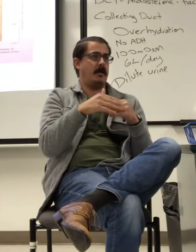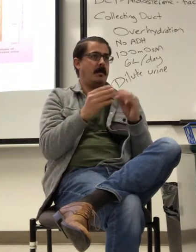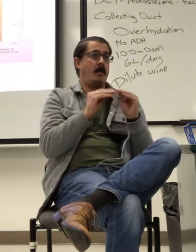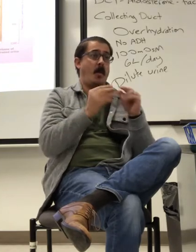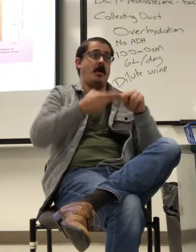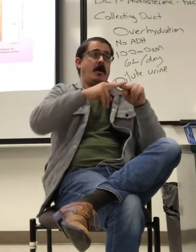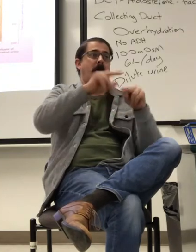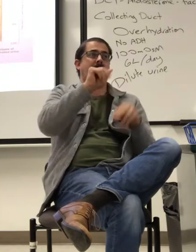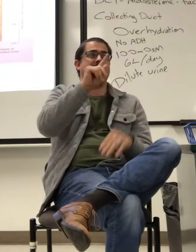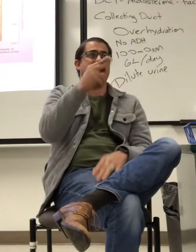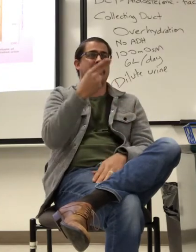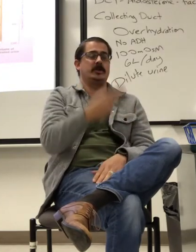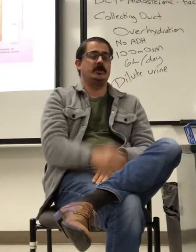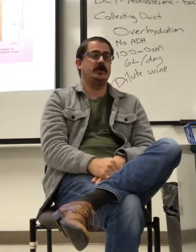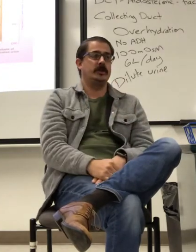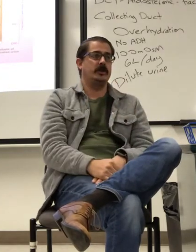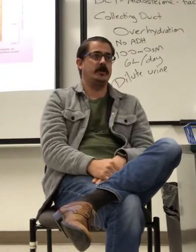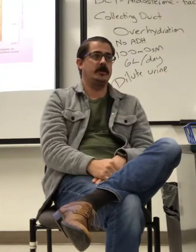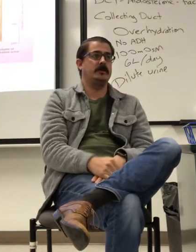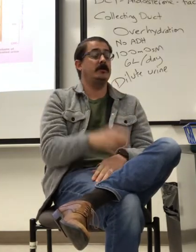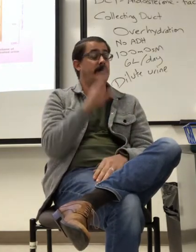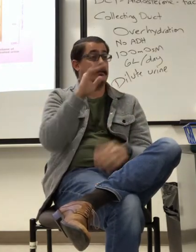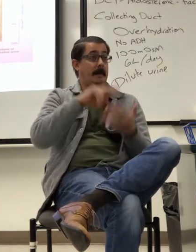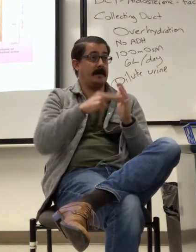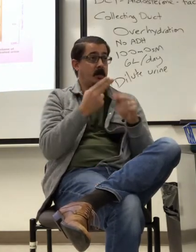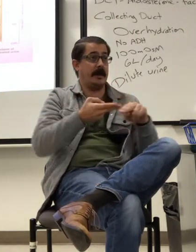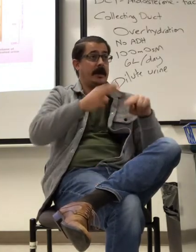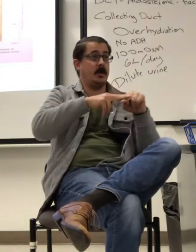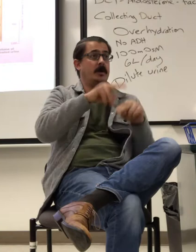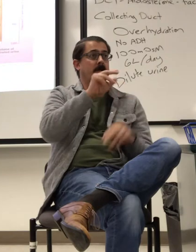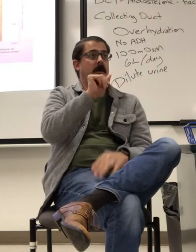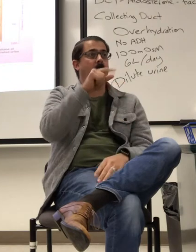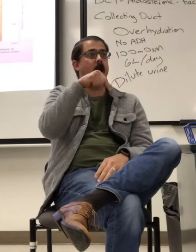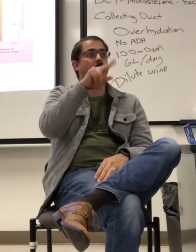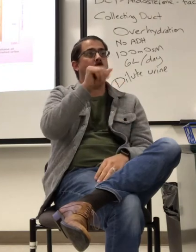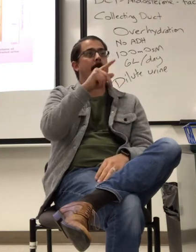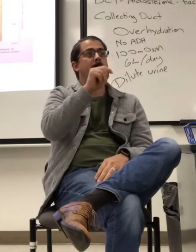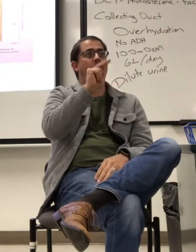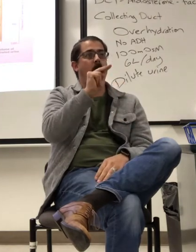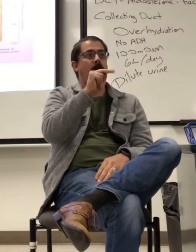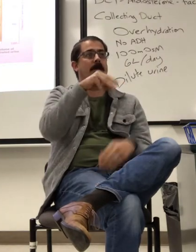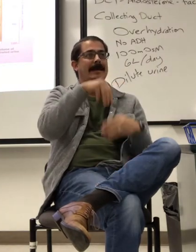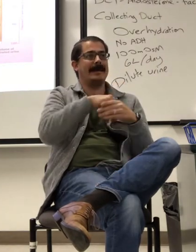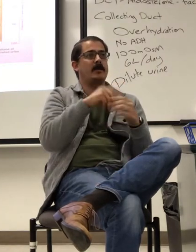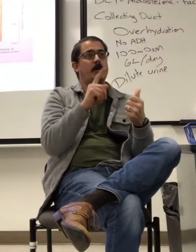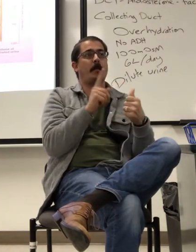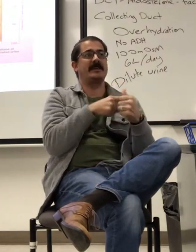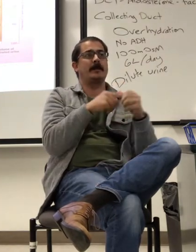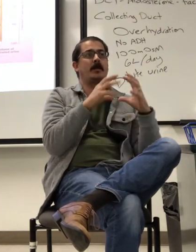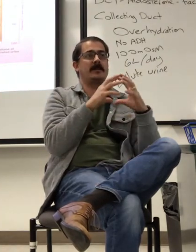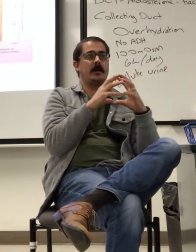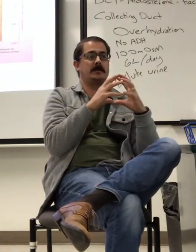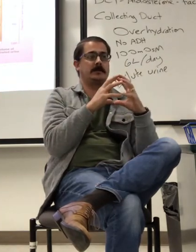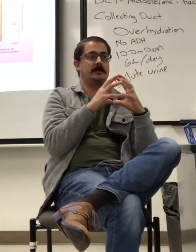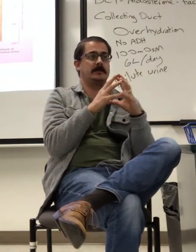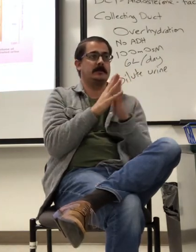So you increase the levels of aquaporins in those principal cells.